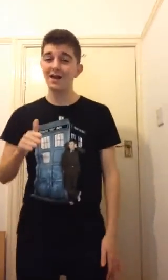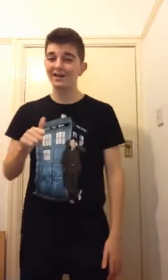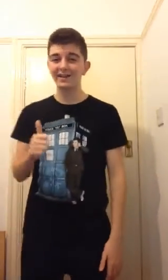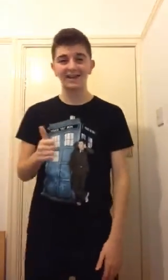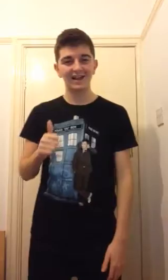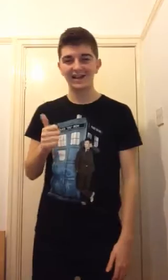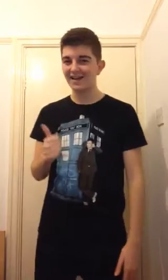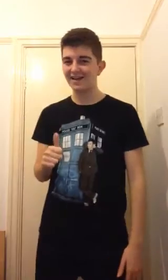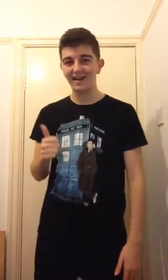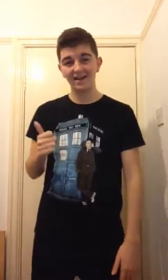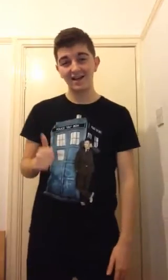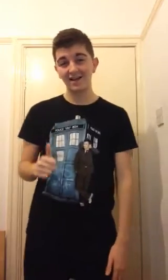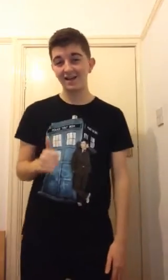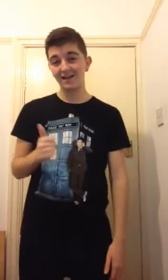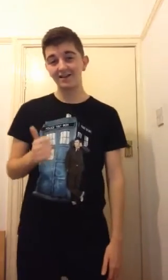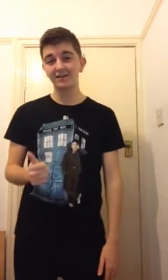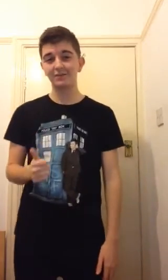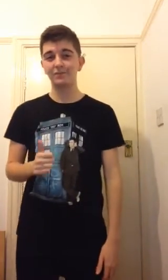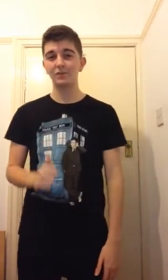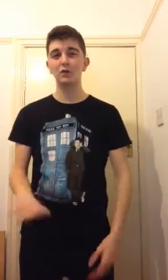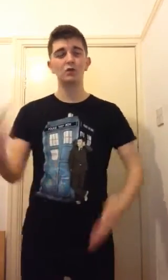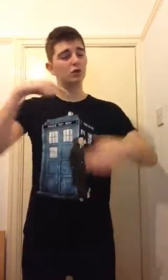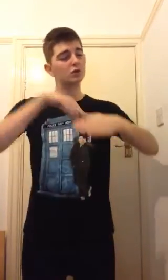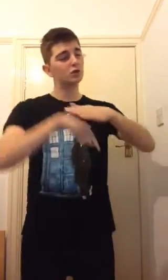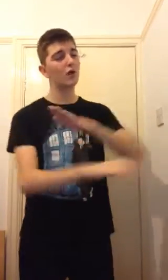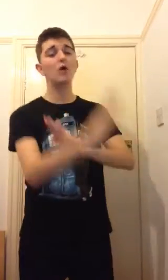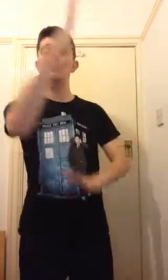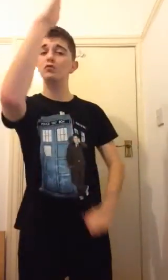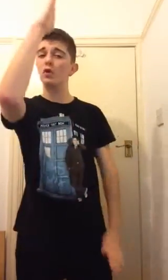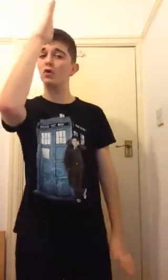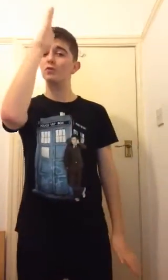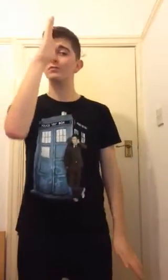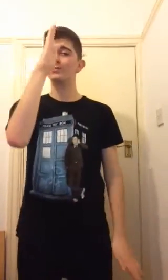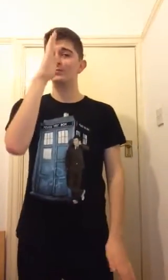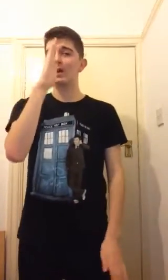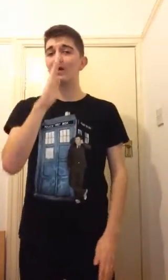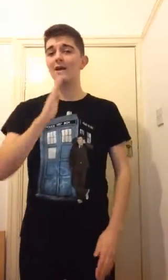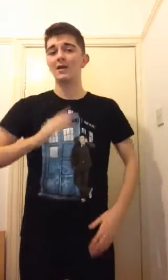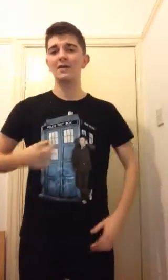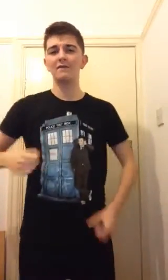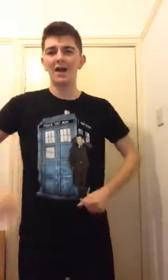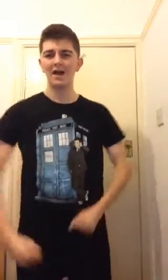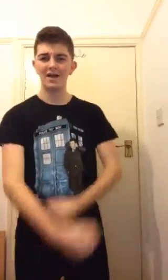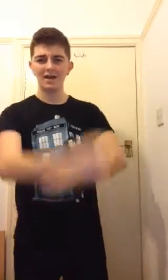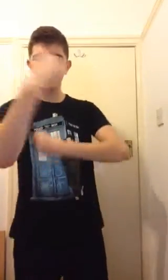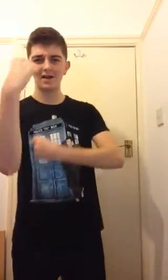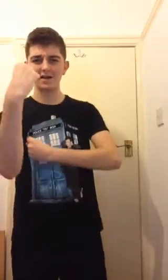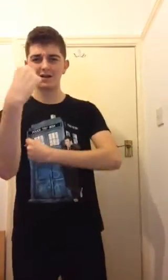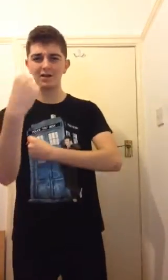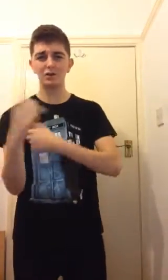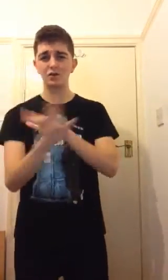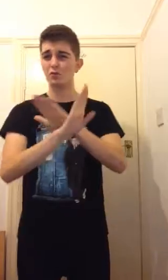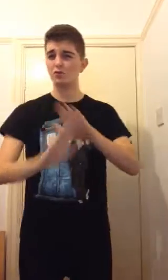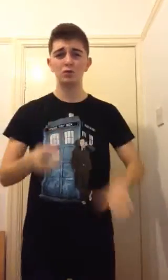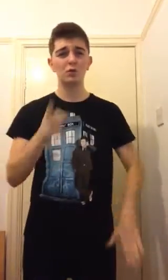I, I, Through the sorrow and the fight, don't you